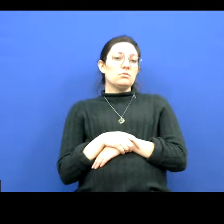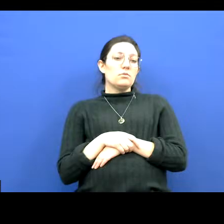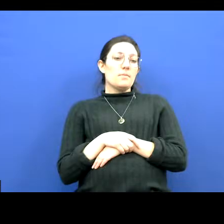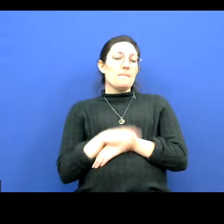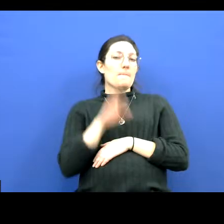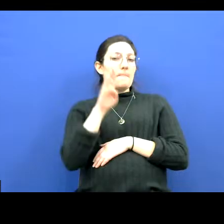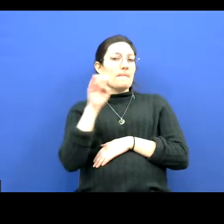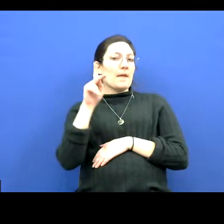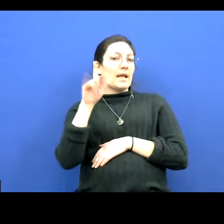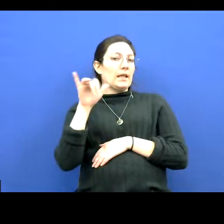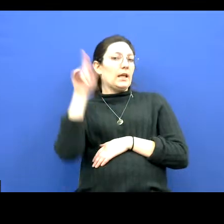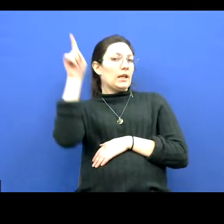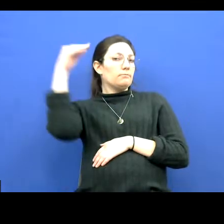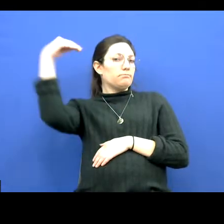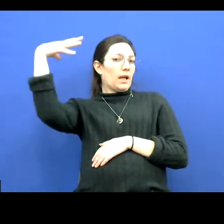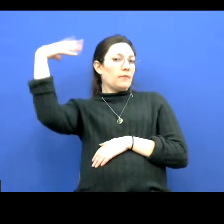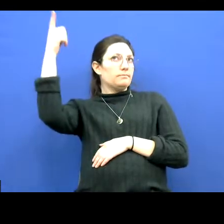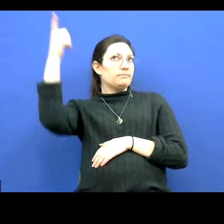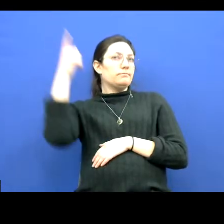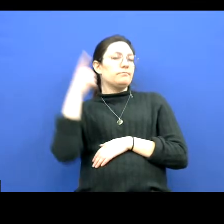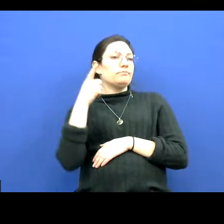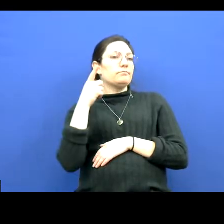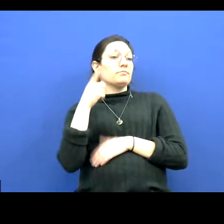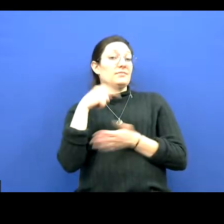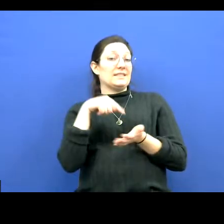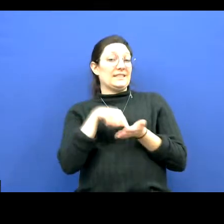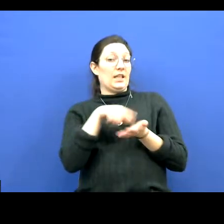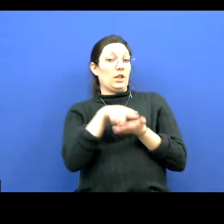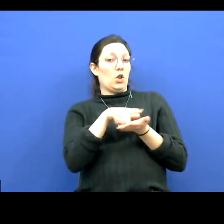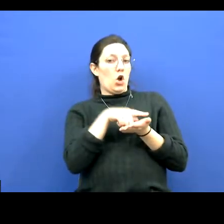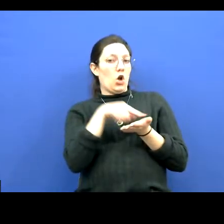That would be in this law.